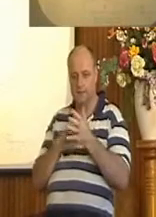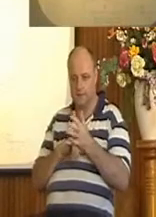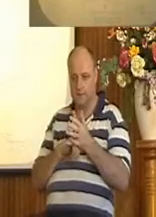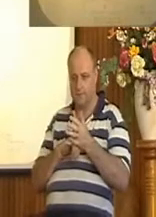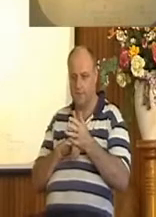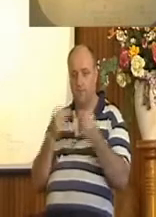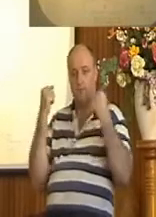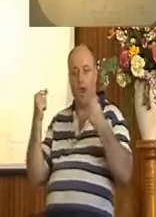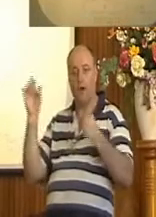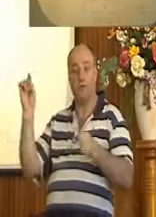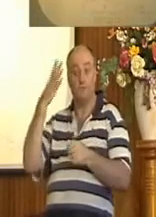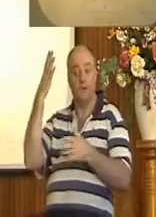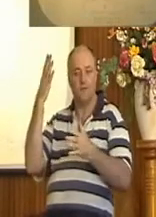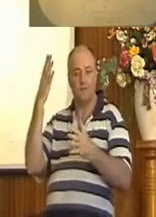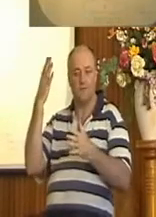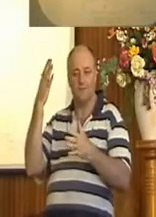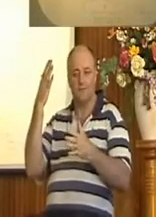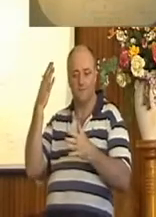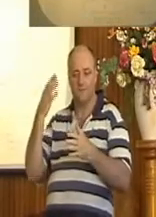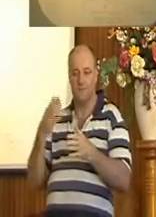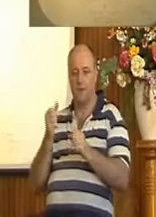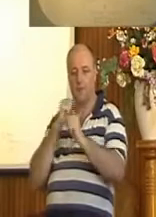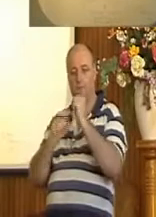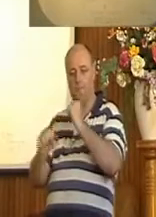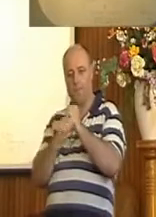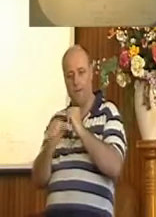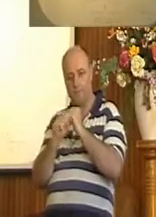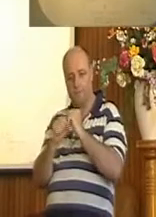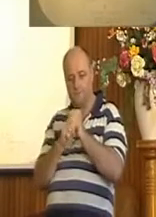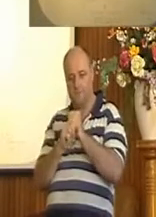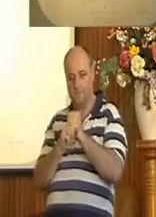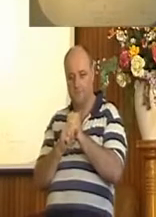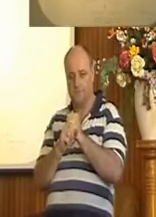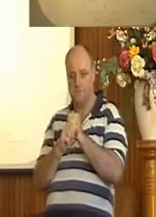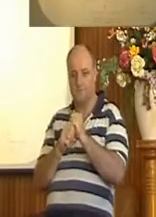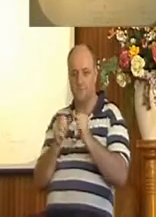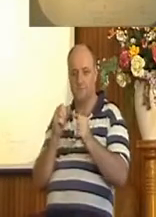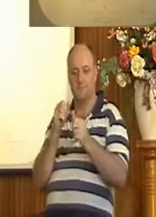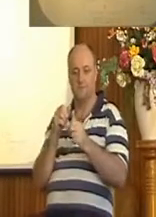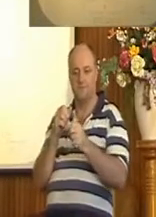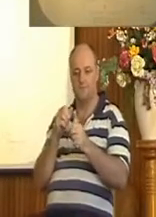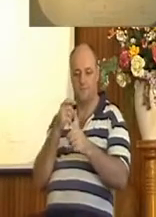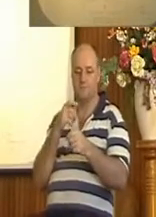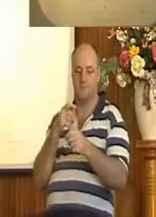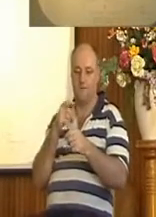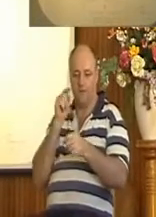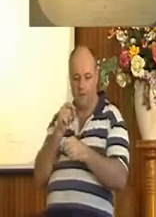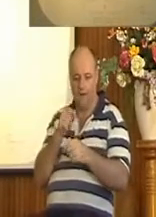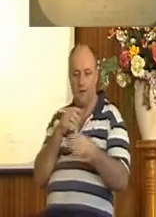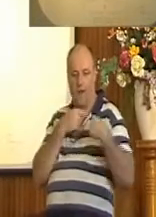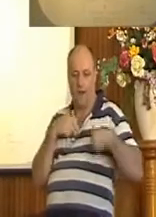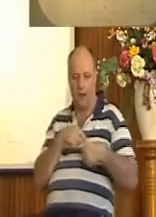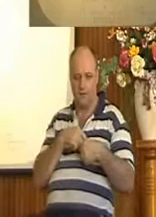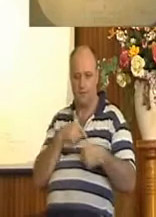of it. And when it comes back into the other side of the pump, it's in what the Bible calls the heart. And that's the essence of the whole